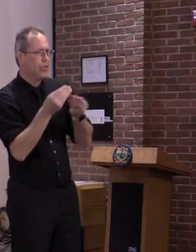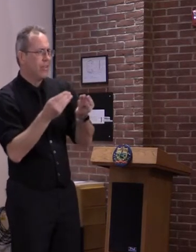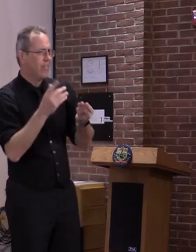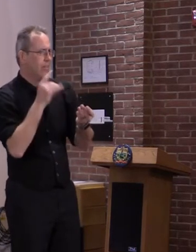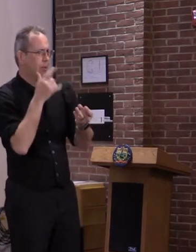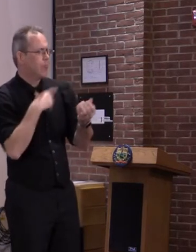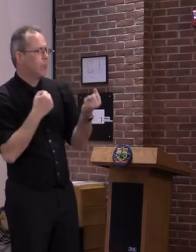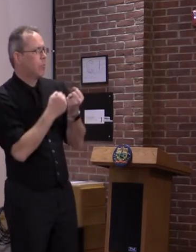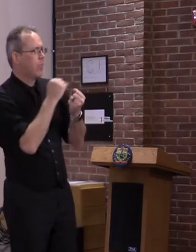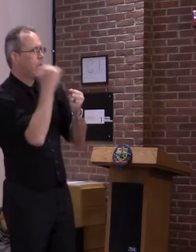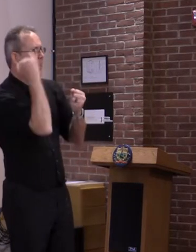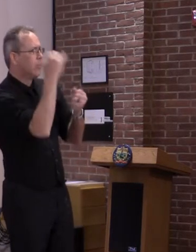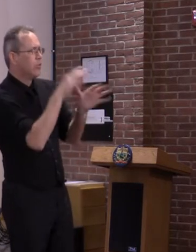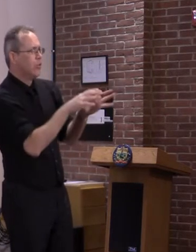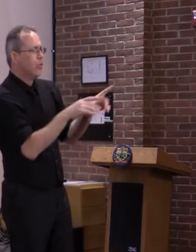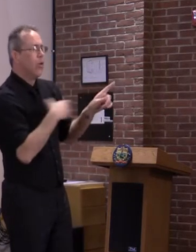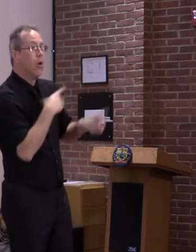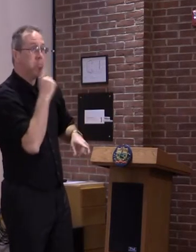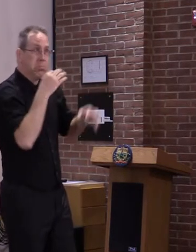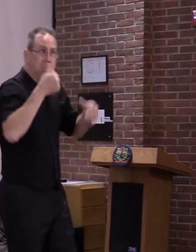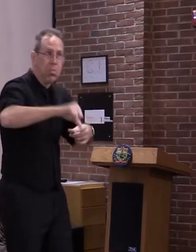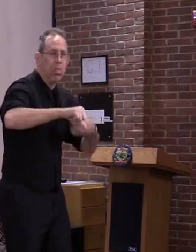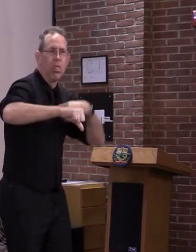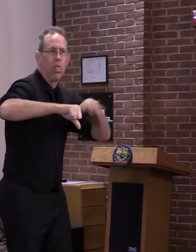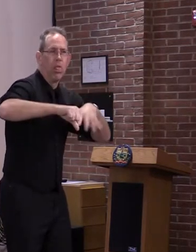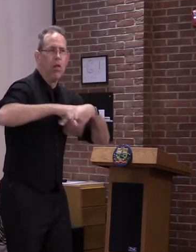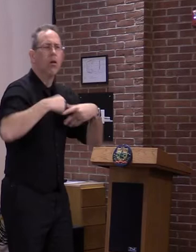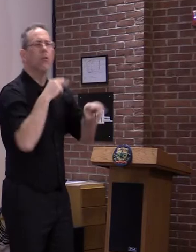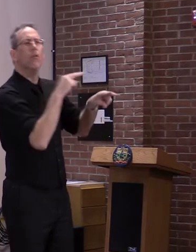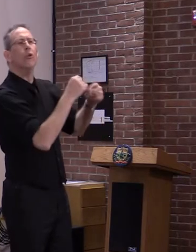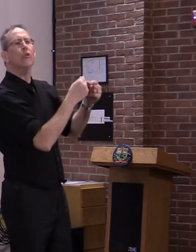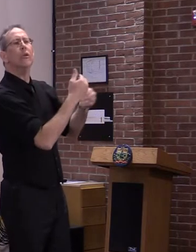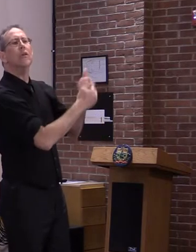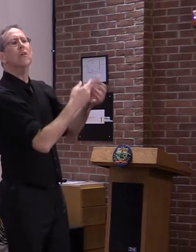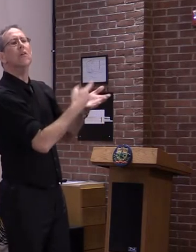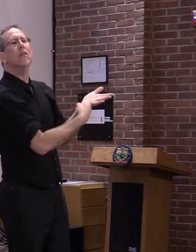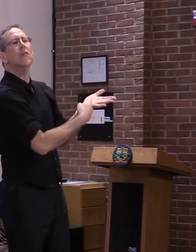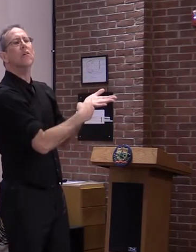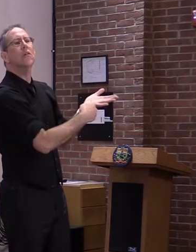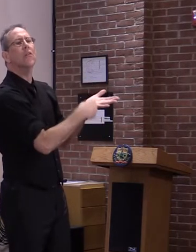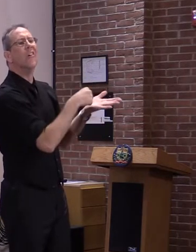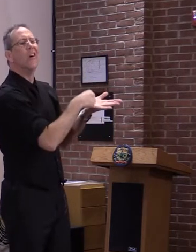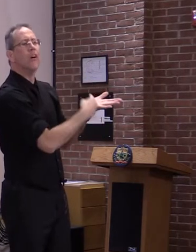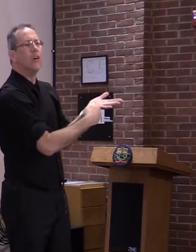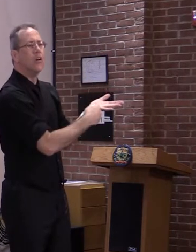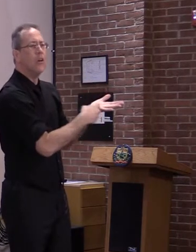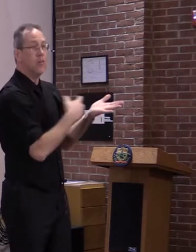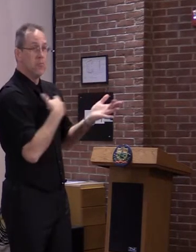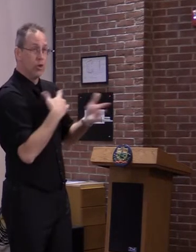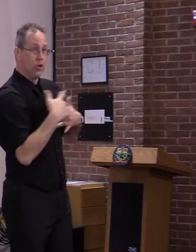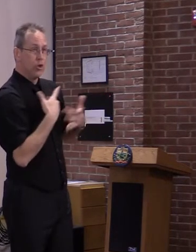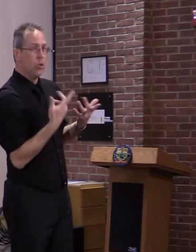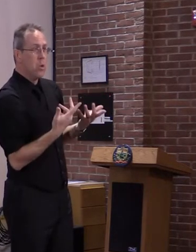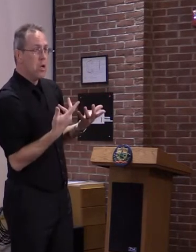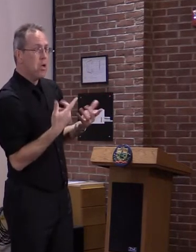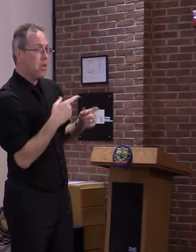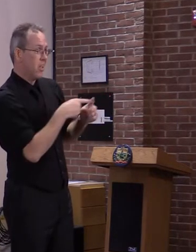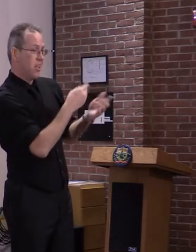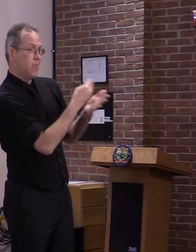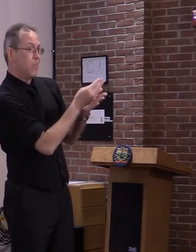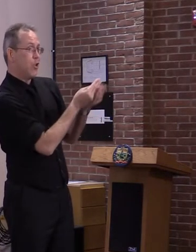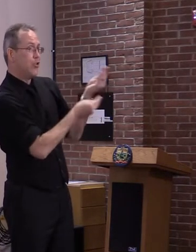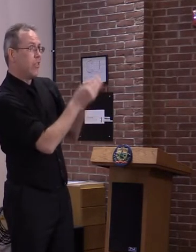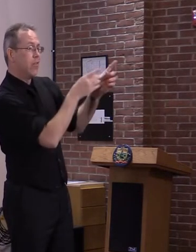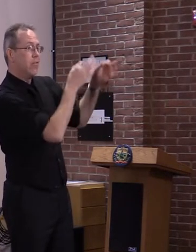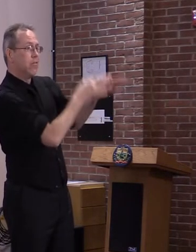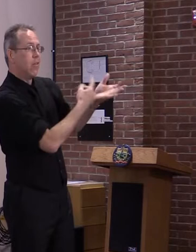concern, obviously, is the where they're spending, where they're getting the money. For budget adjustment, we went in